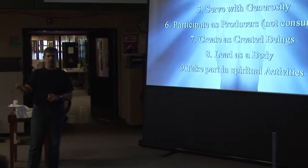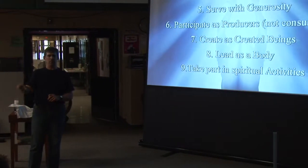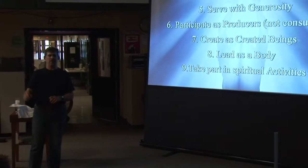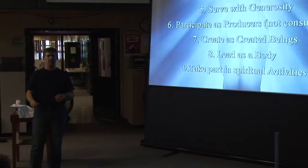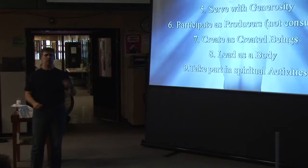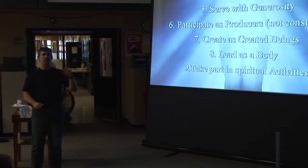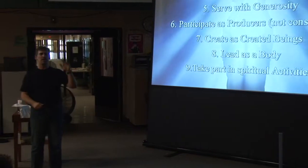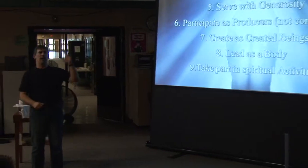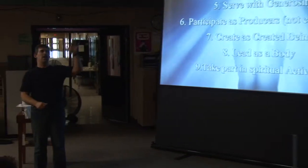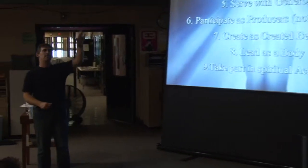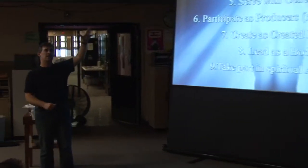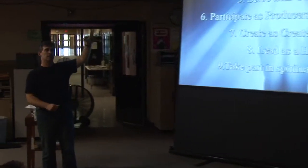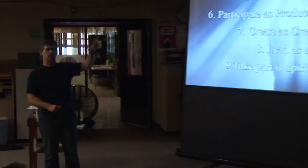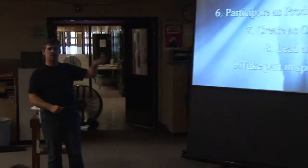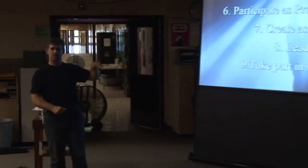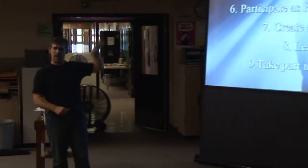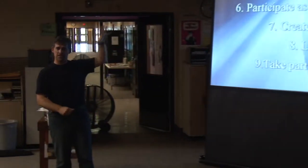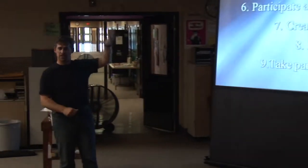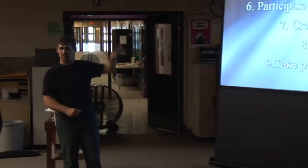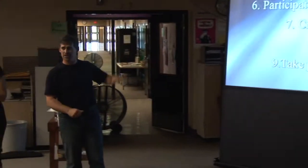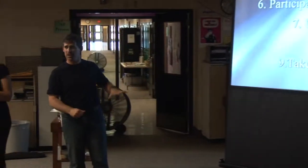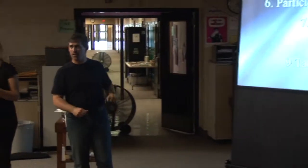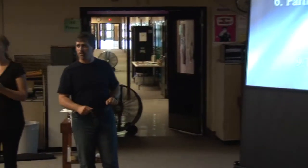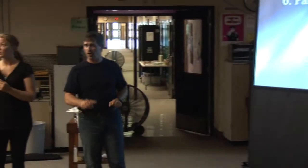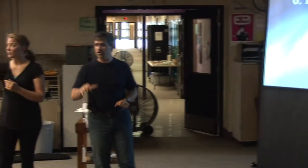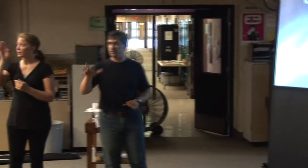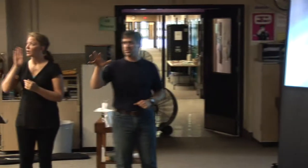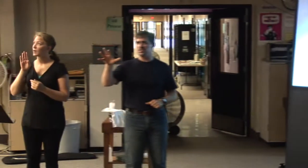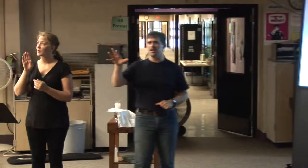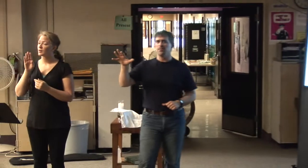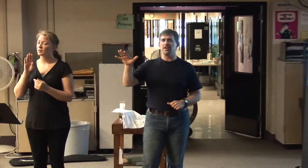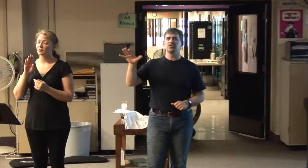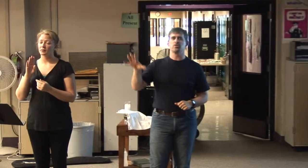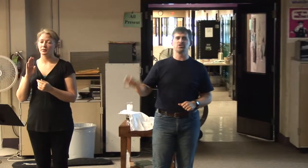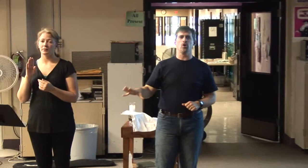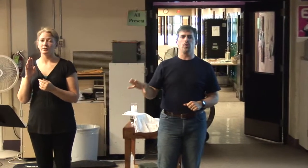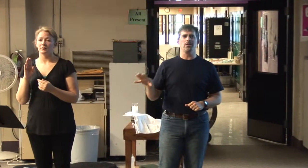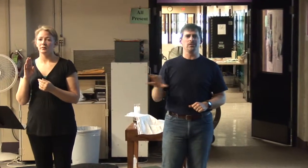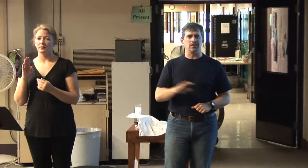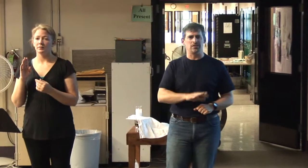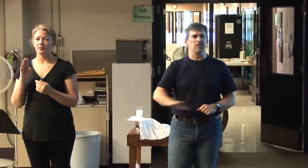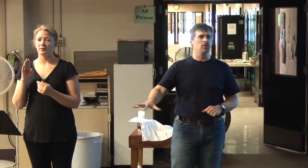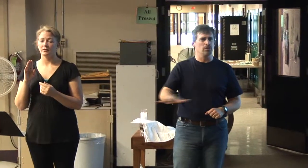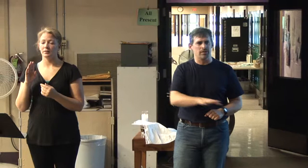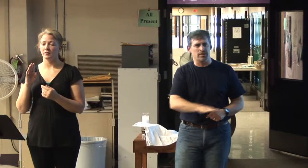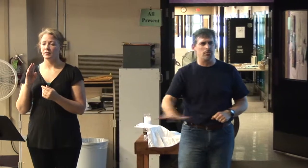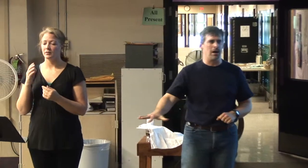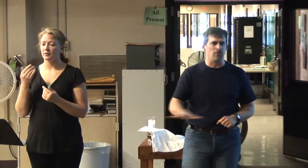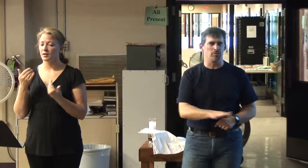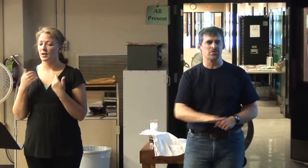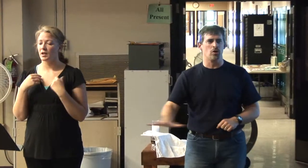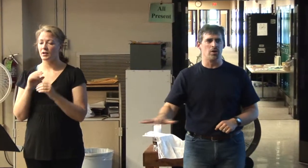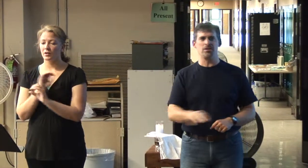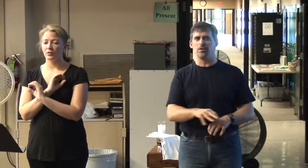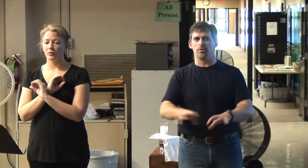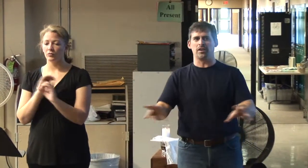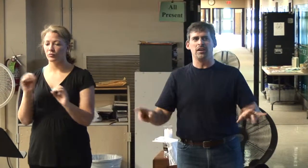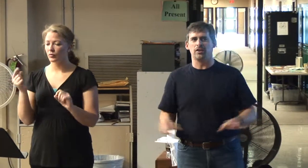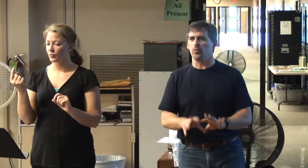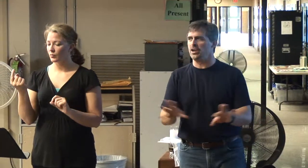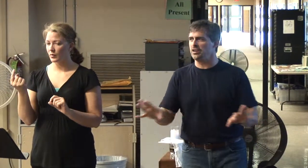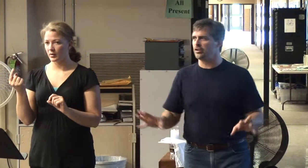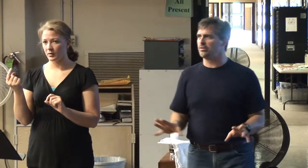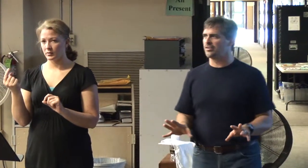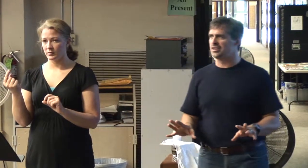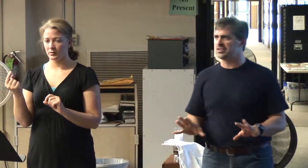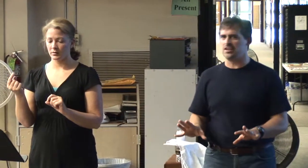the ground because, one, God hadn't sent the rain, so God's in this. But also it says because there was no one to till the ground. There was no one, you know,